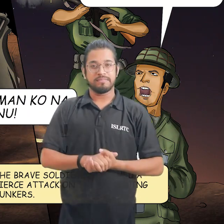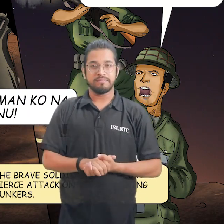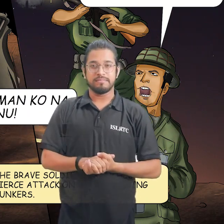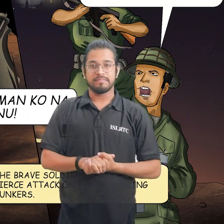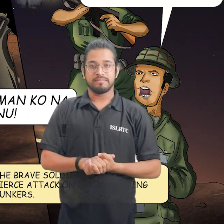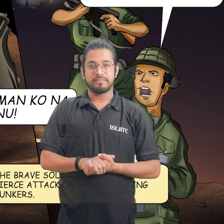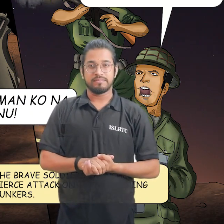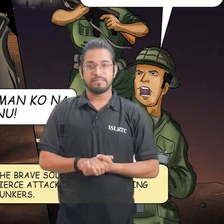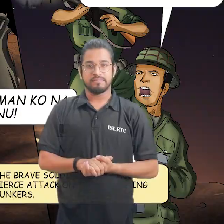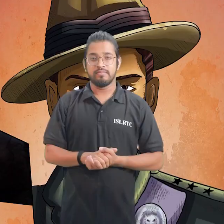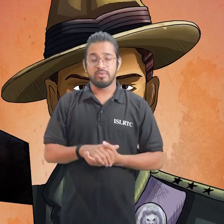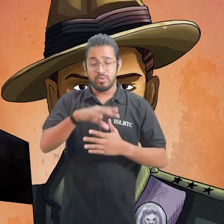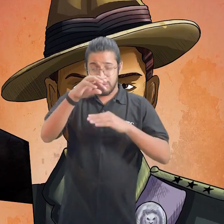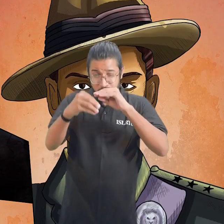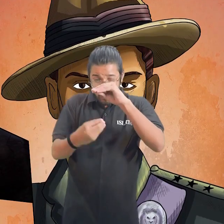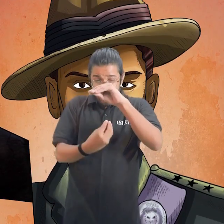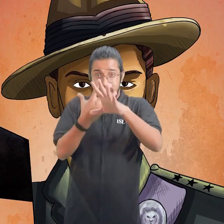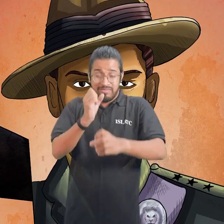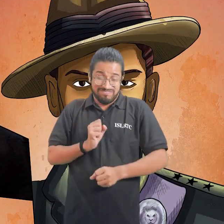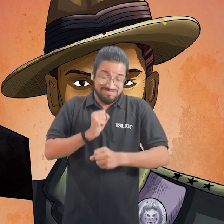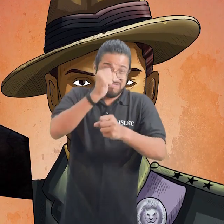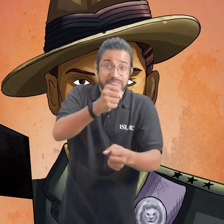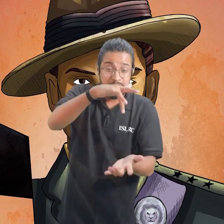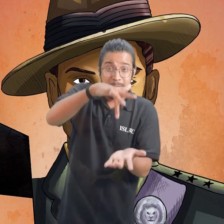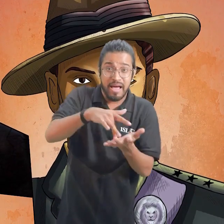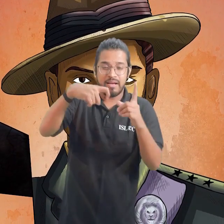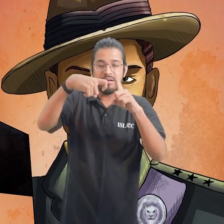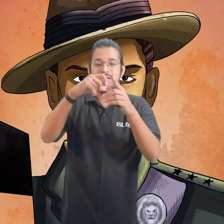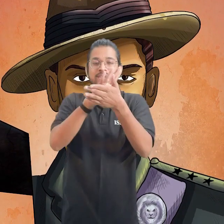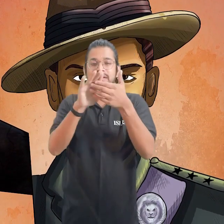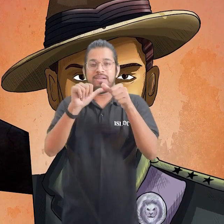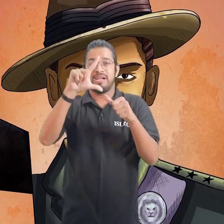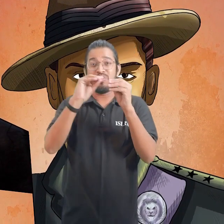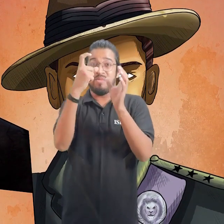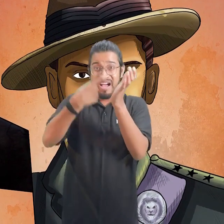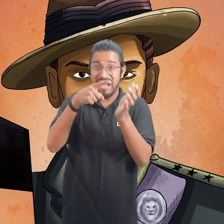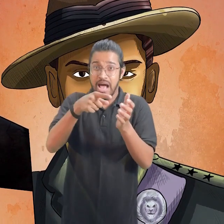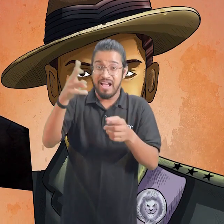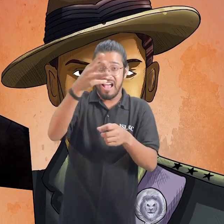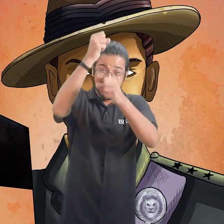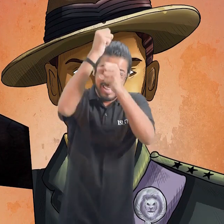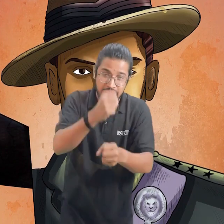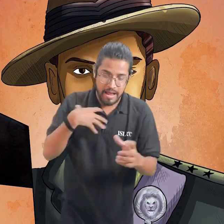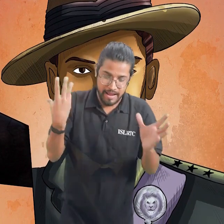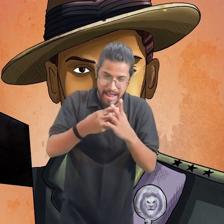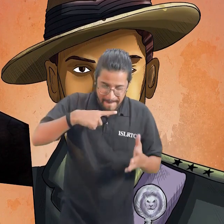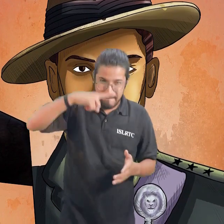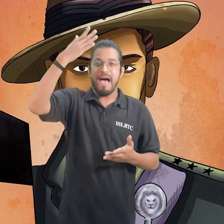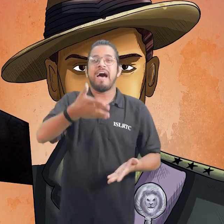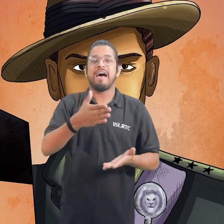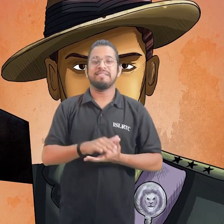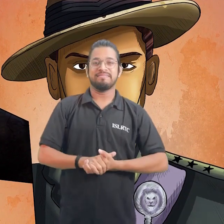remaining bunkers. By dawn, the tricolour was flying proudly on Khalubar top.